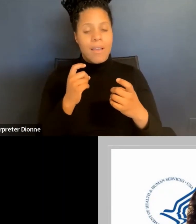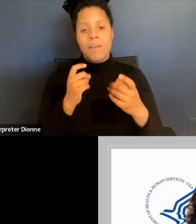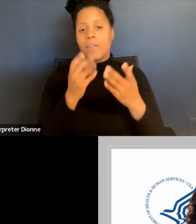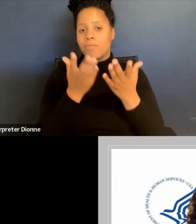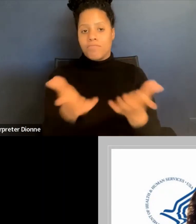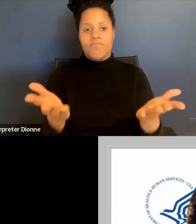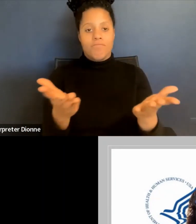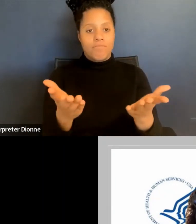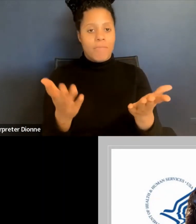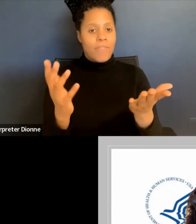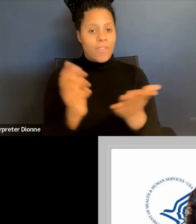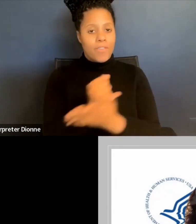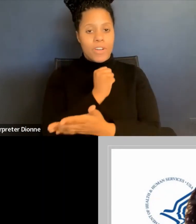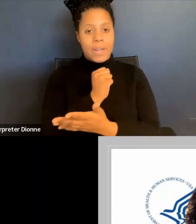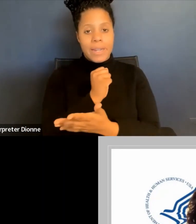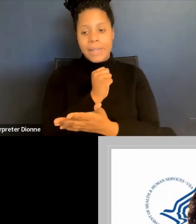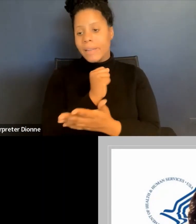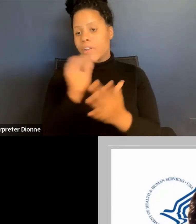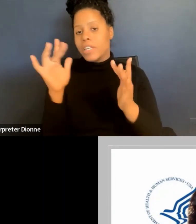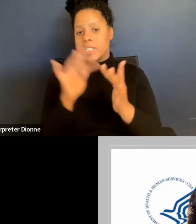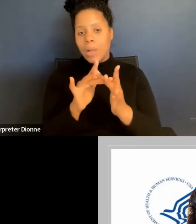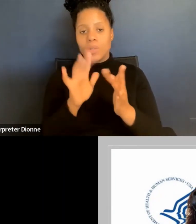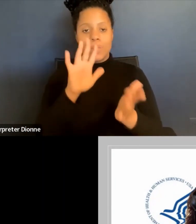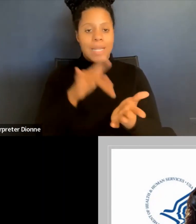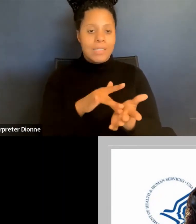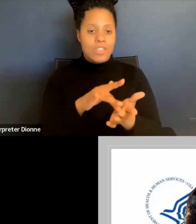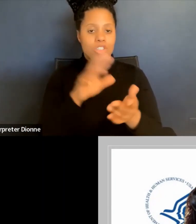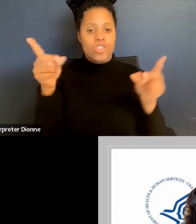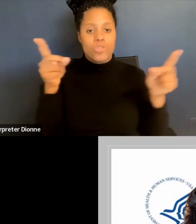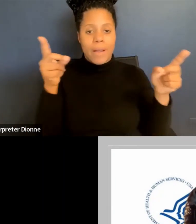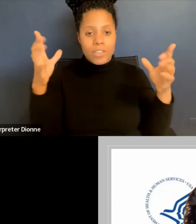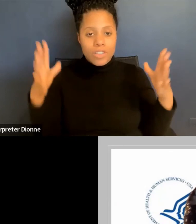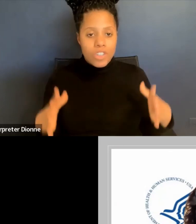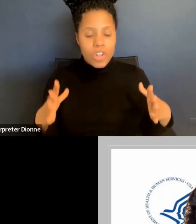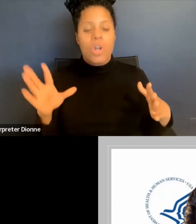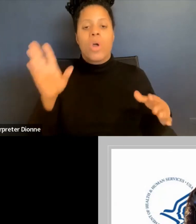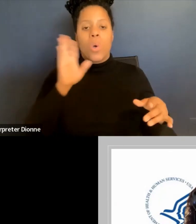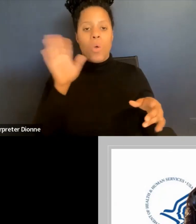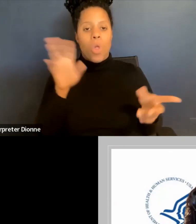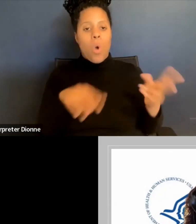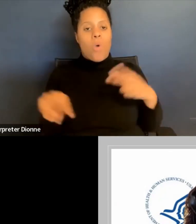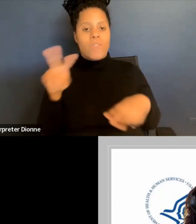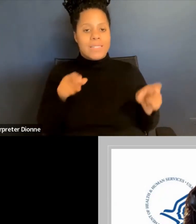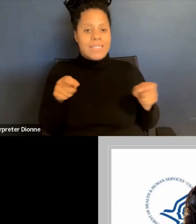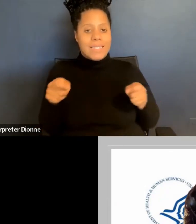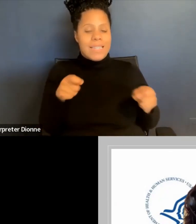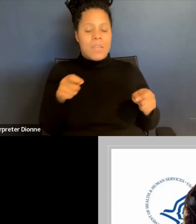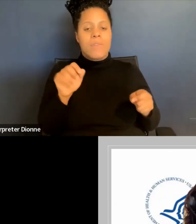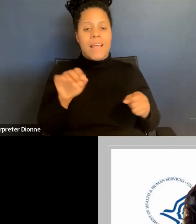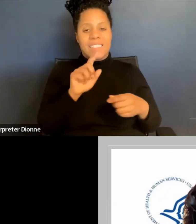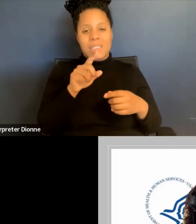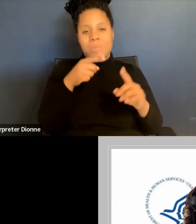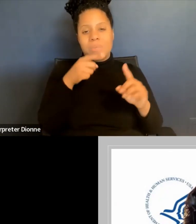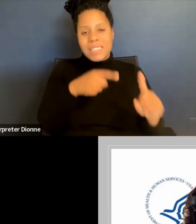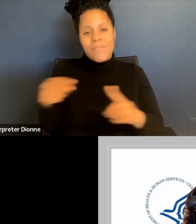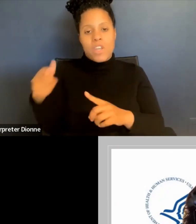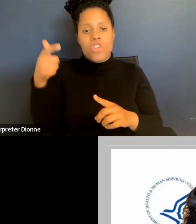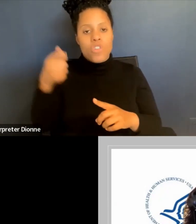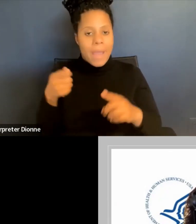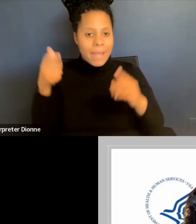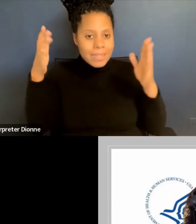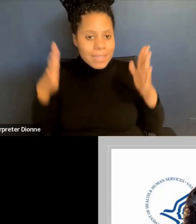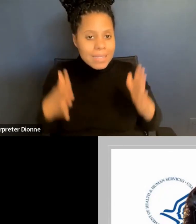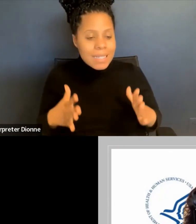to the center director who oversees the particular type of grantee that you are.